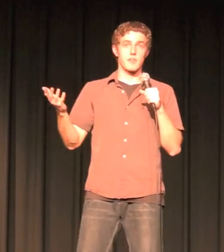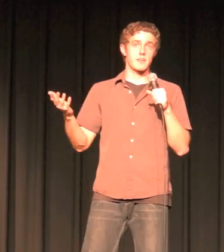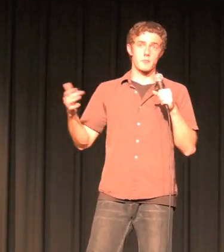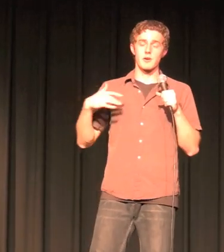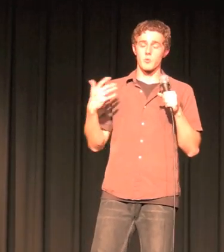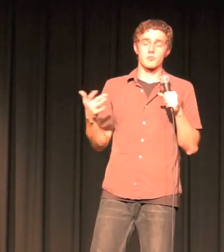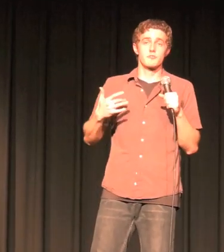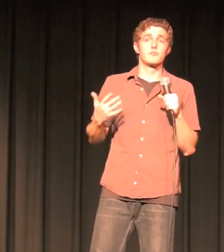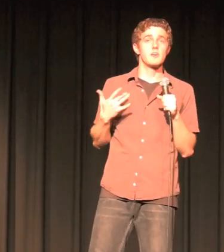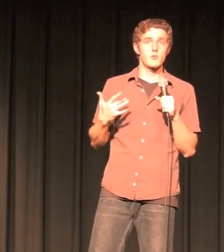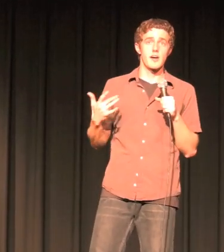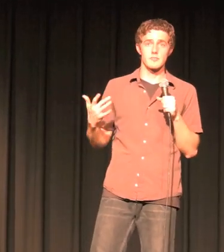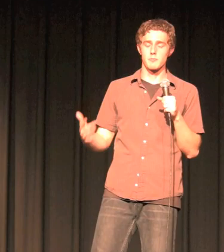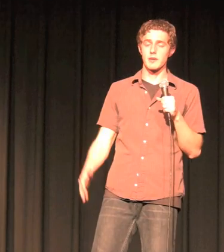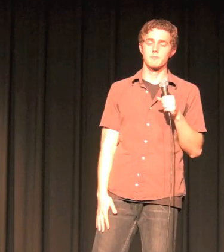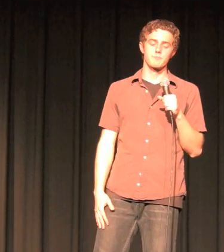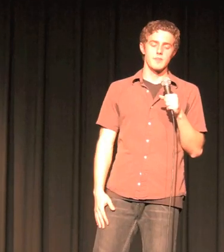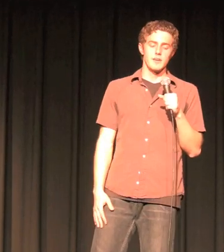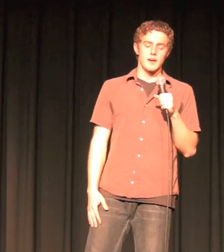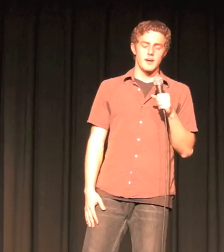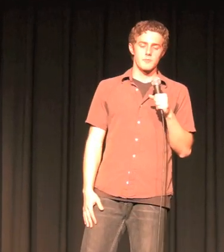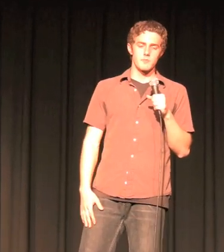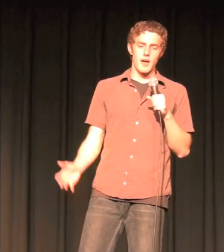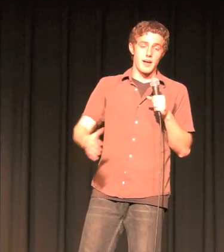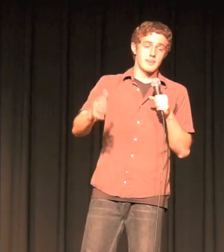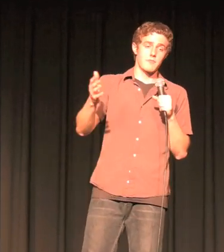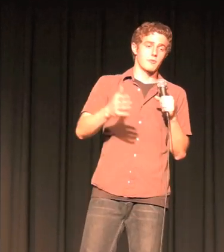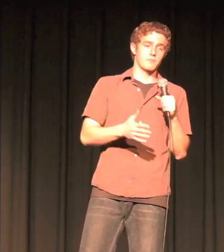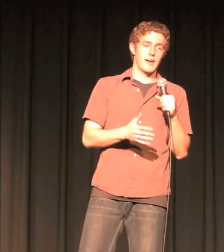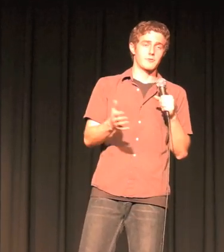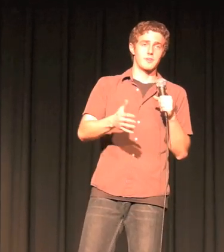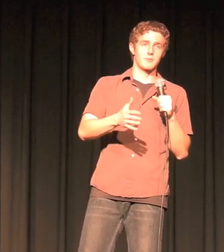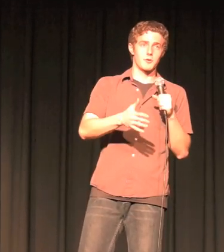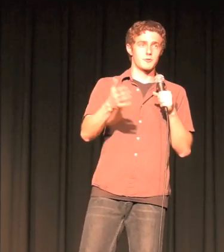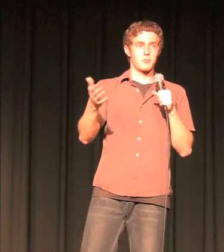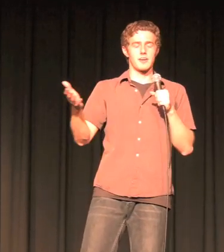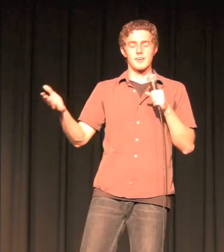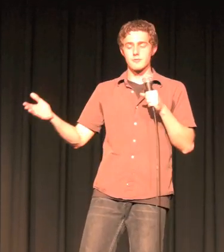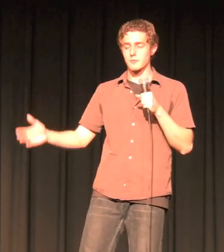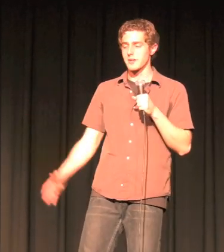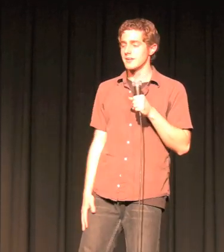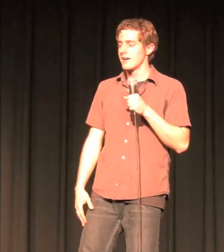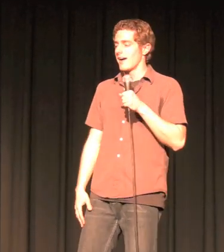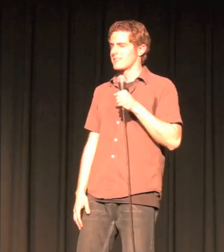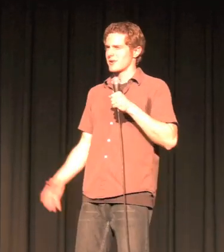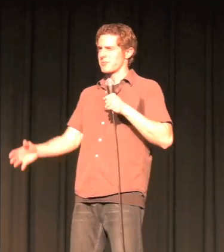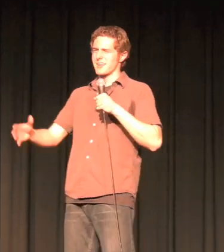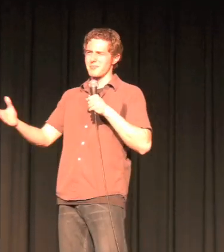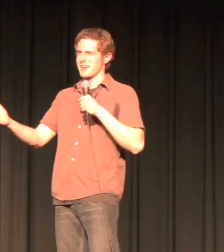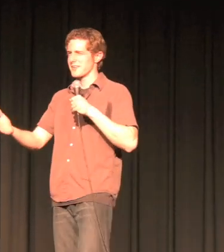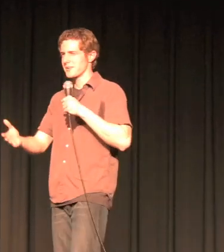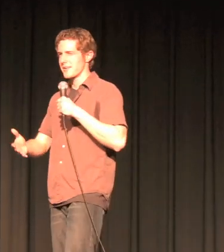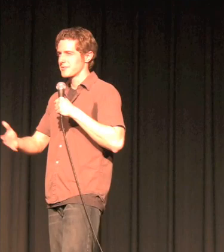lack of a better word, just feel right to me. I never actually learned to play an instrument. I started playing the piano when I was